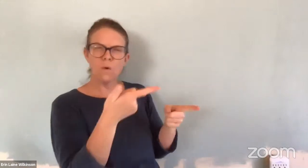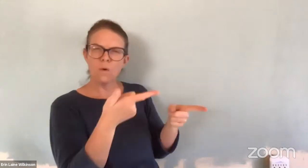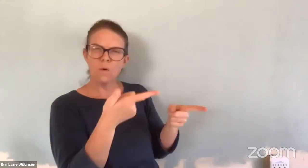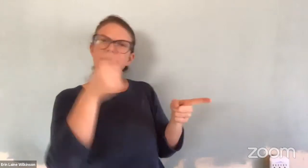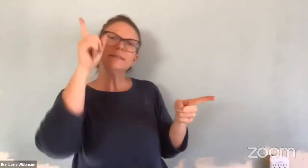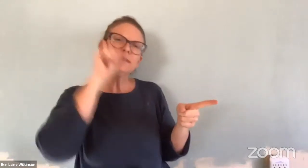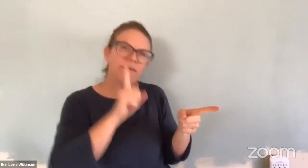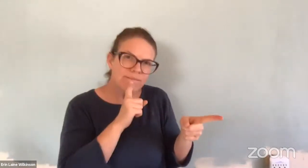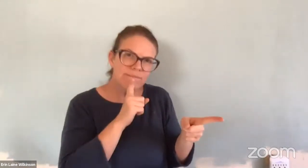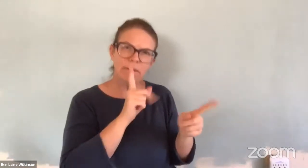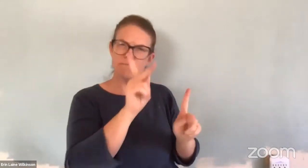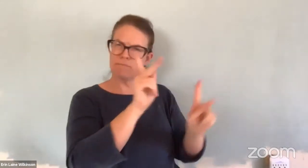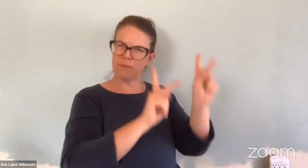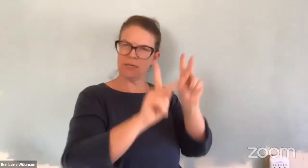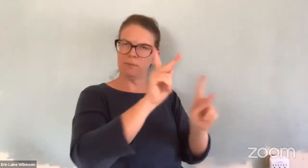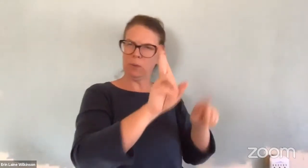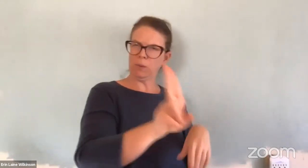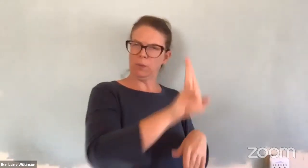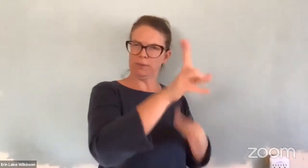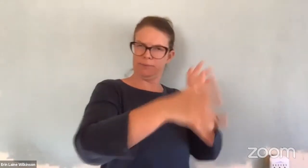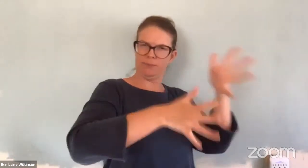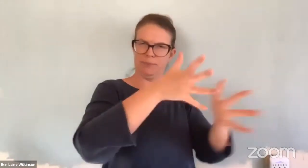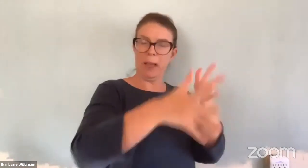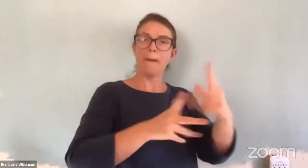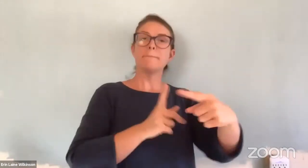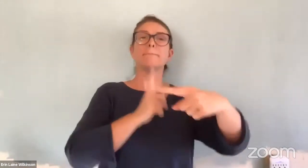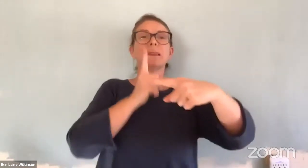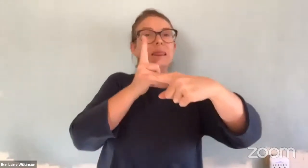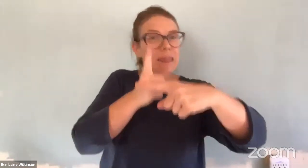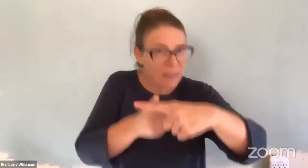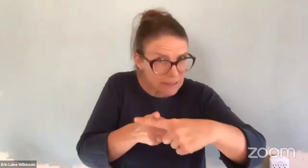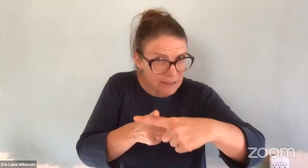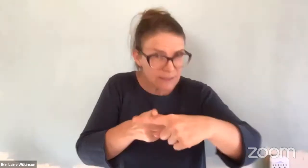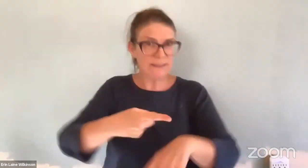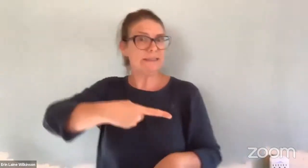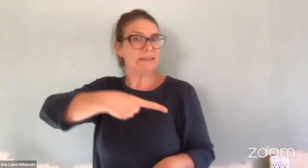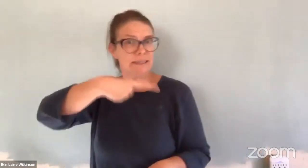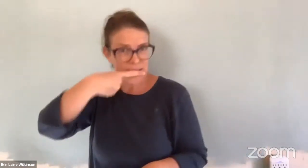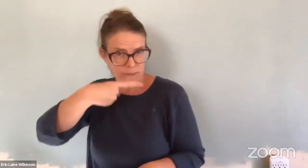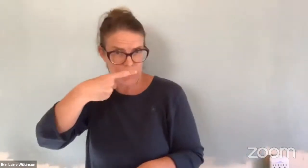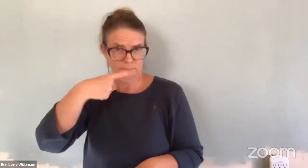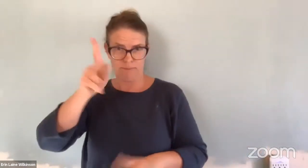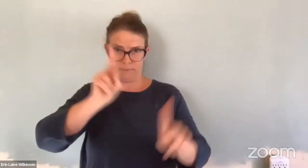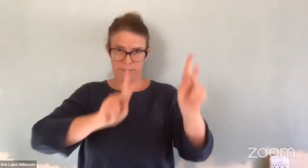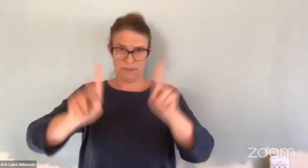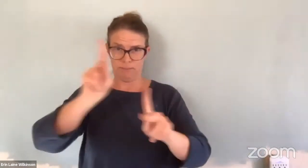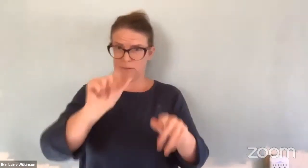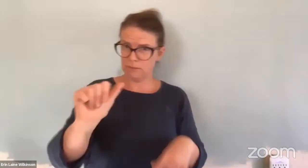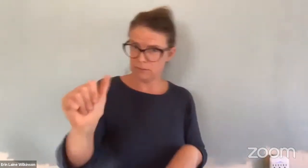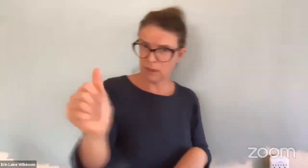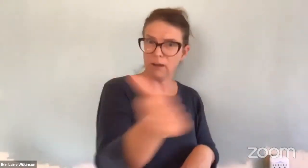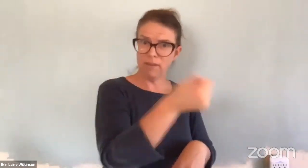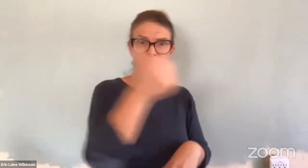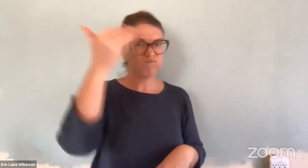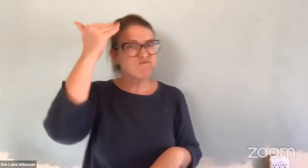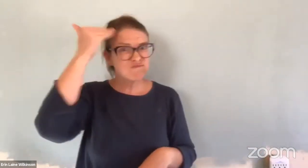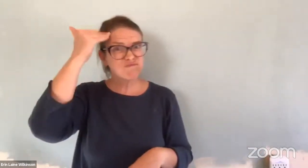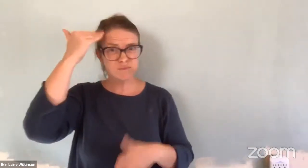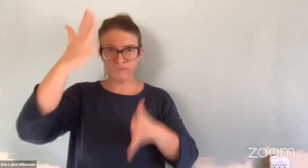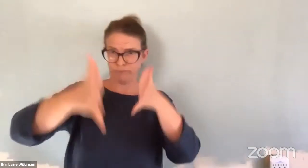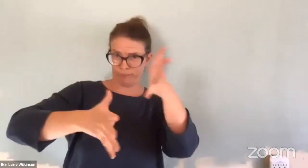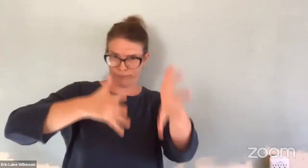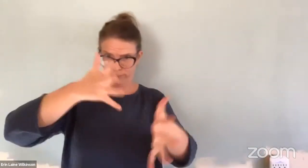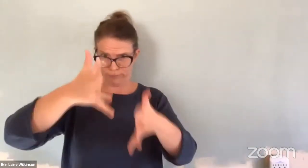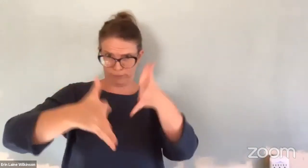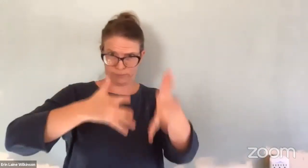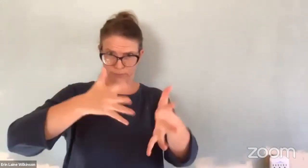a larger and more complete picture of deaf people in those communities as well as their language. Now those, remember, there's deaf